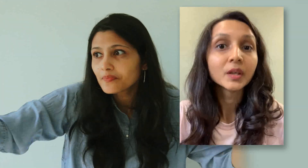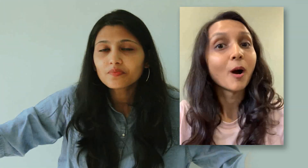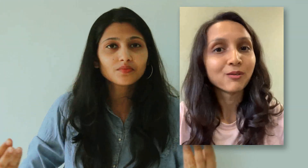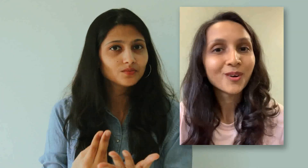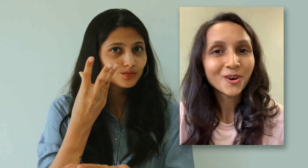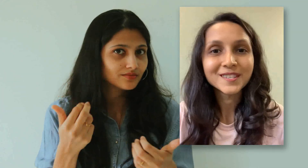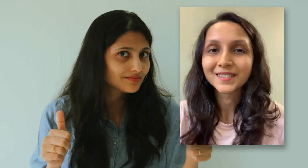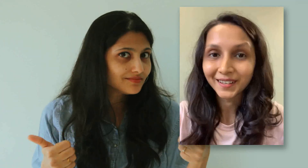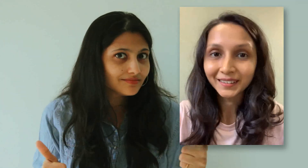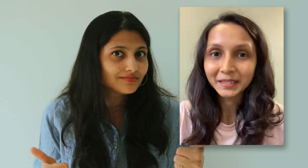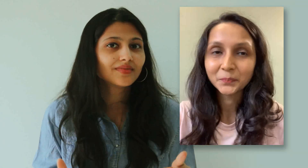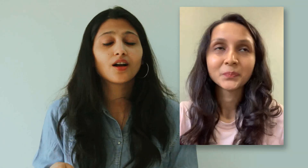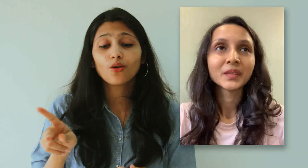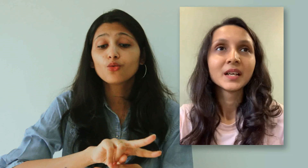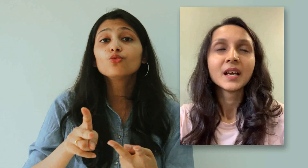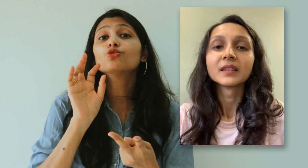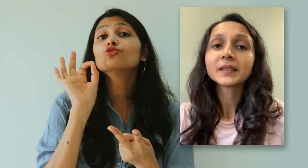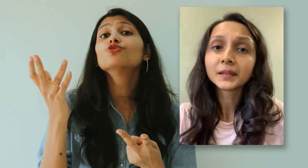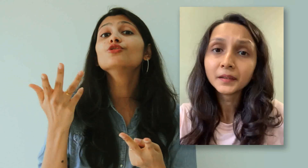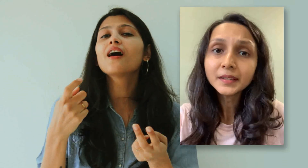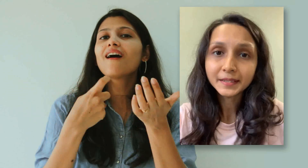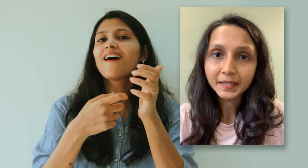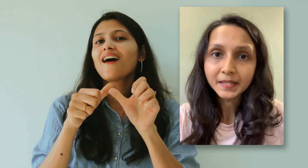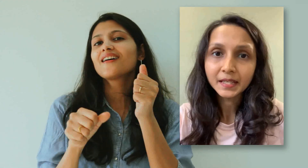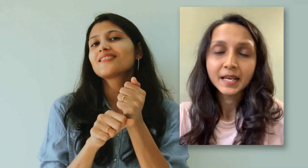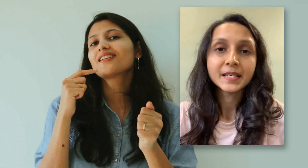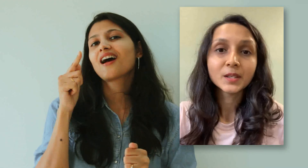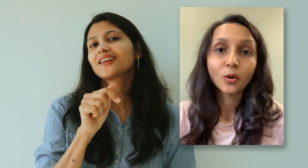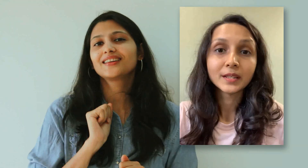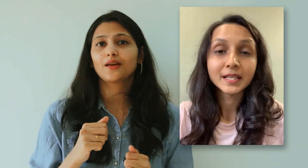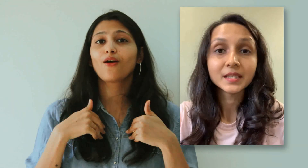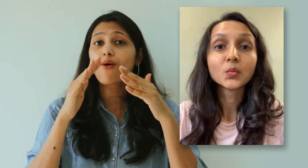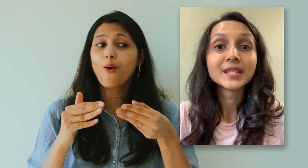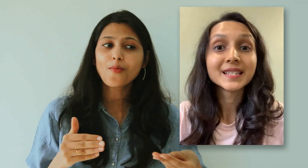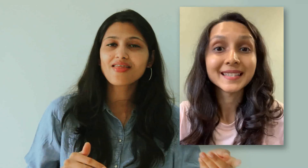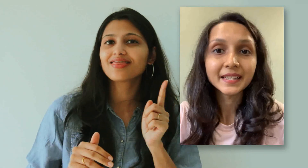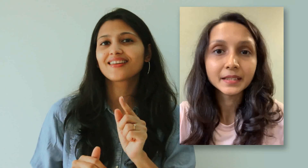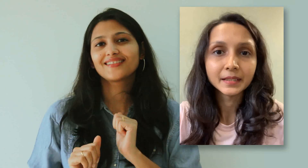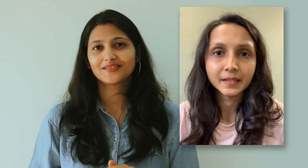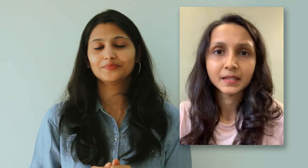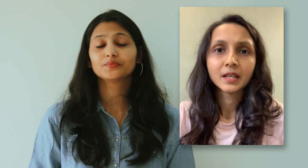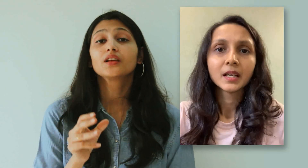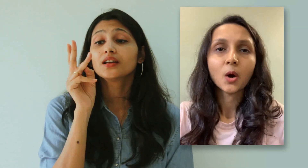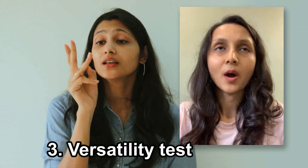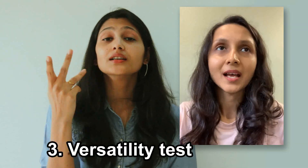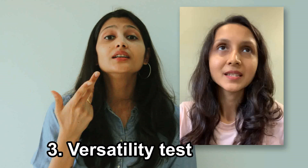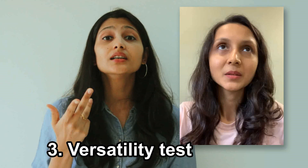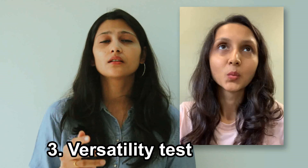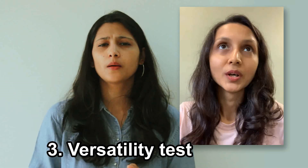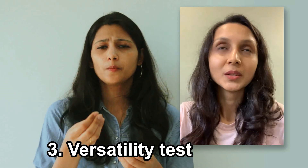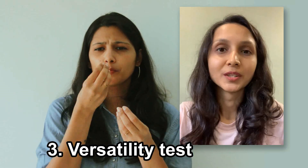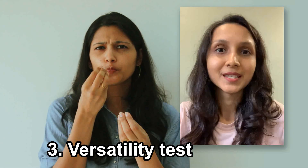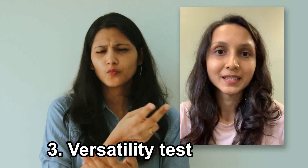you? Of course, the ragi. The third test is called as the versatility test. Now, as